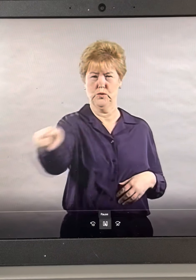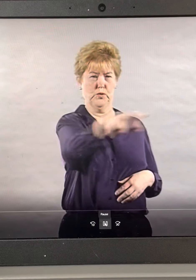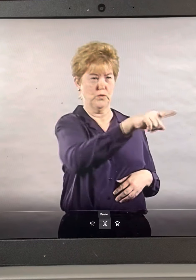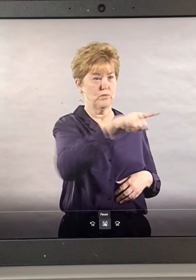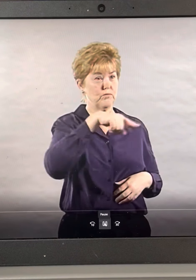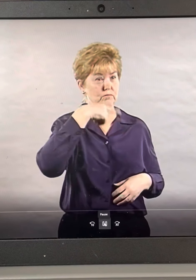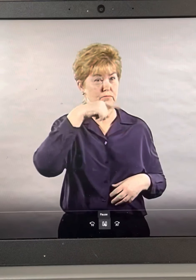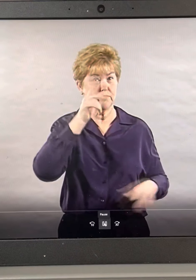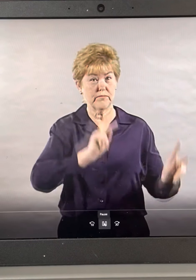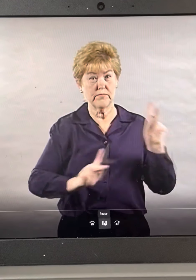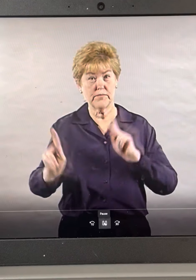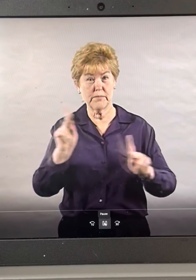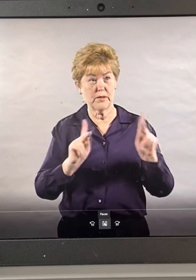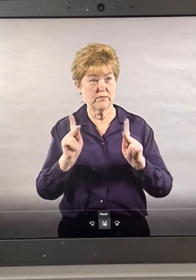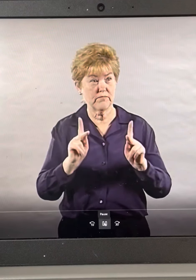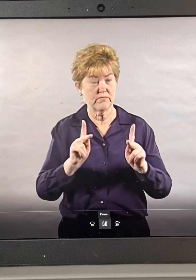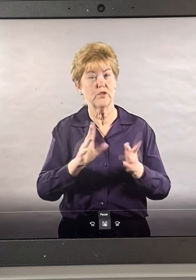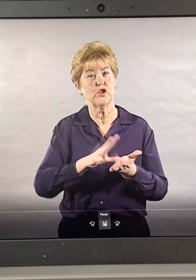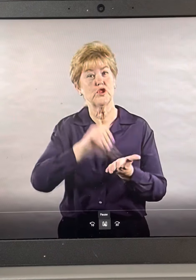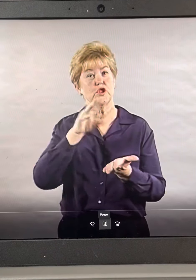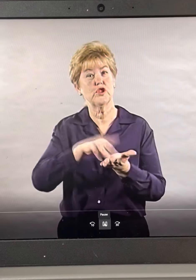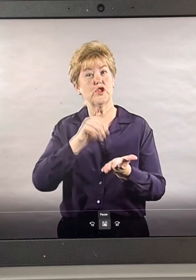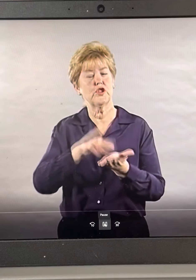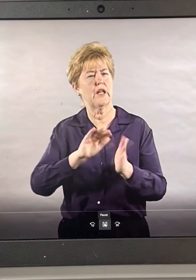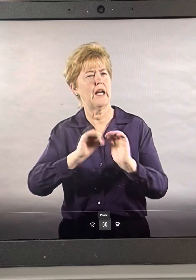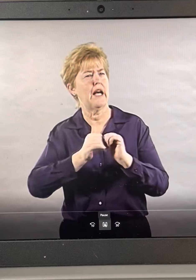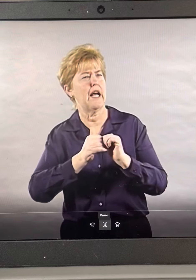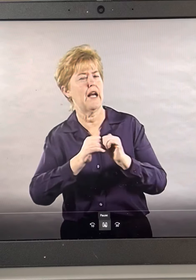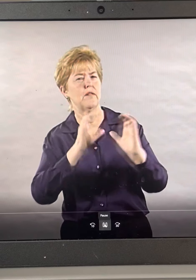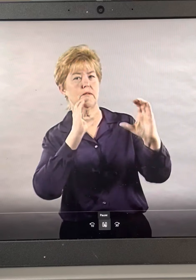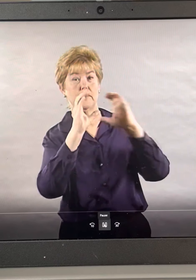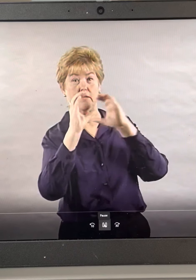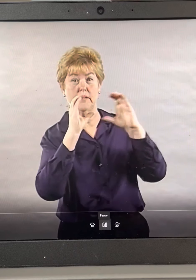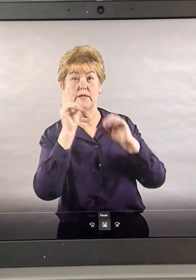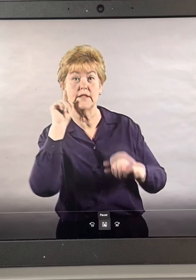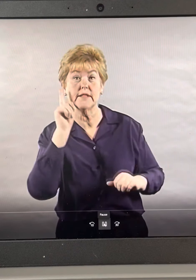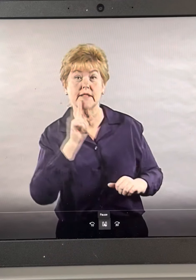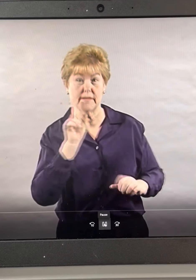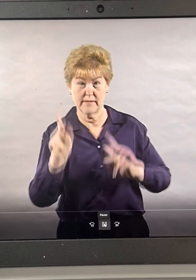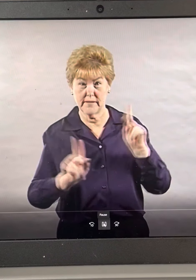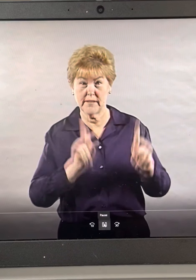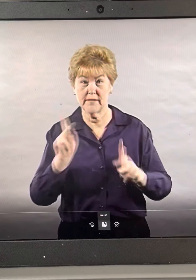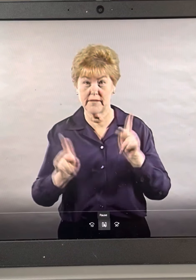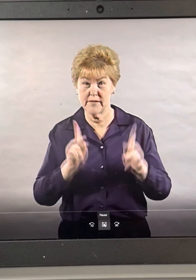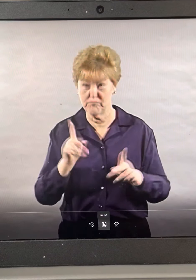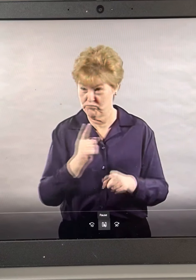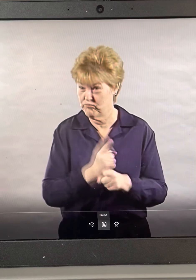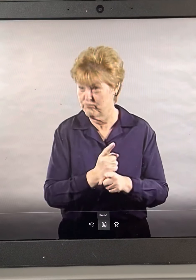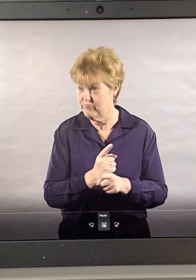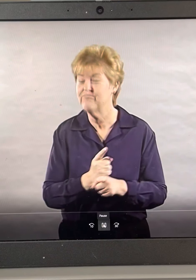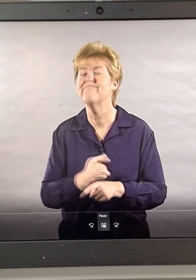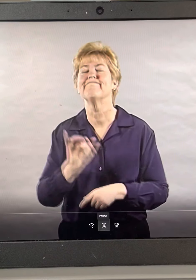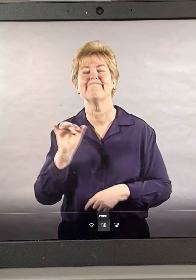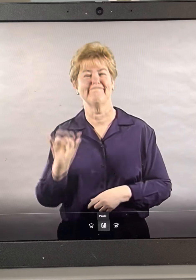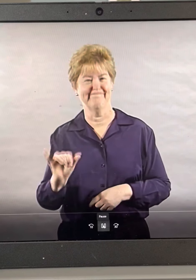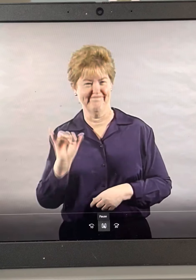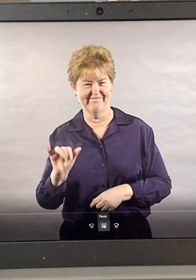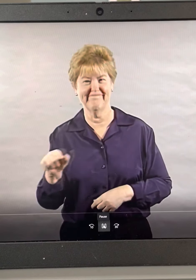good morning. Today I will be presenting on how hearing people should communicate with